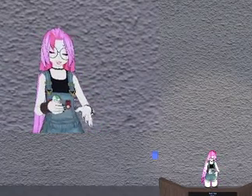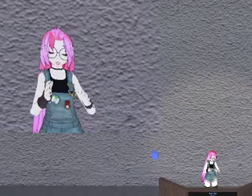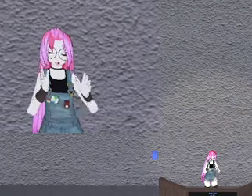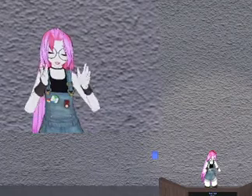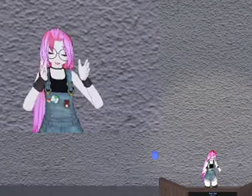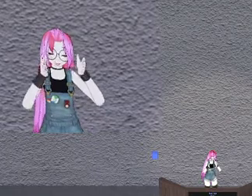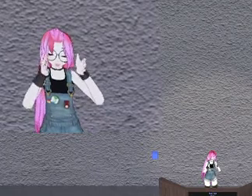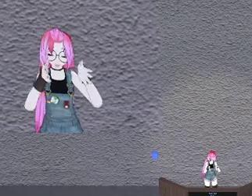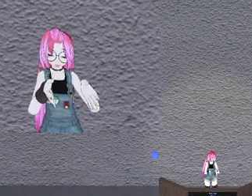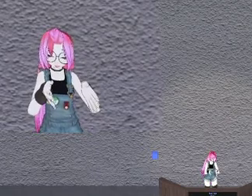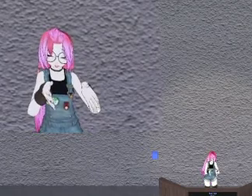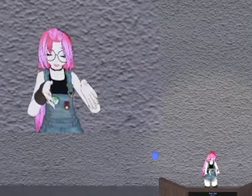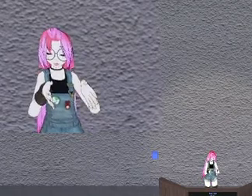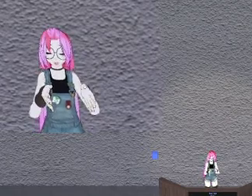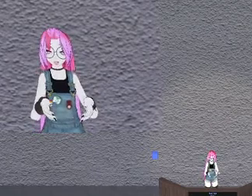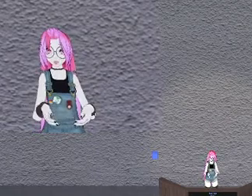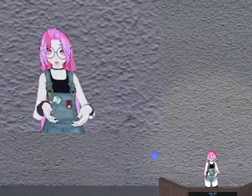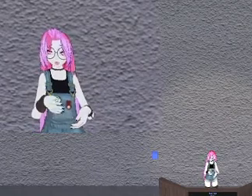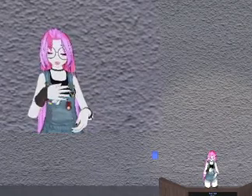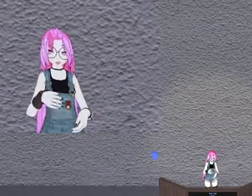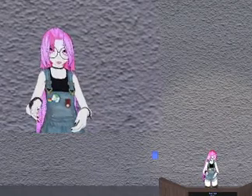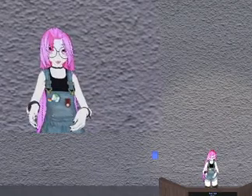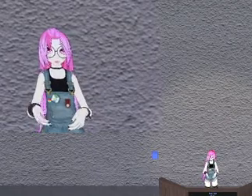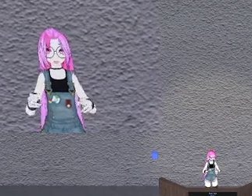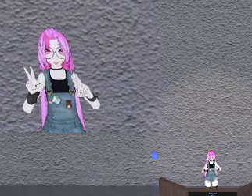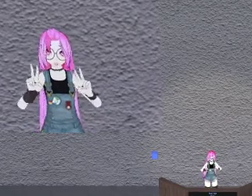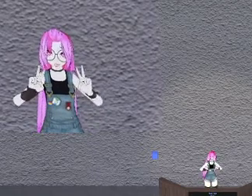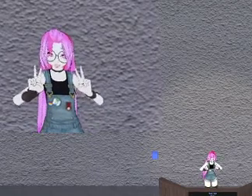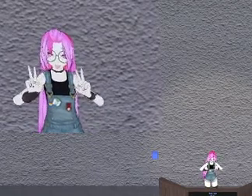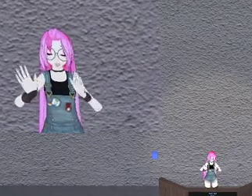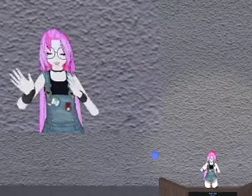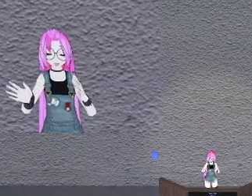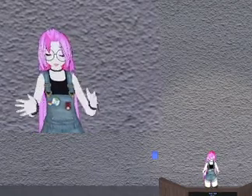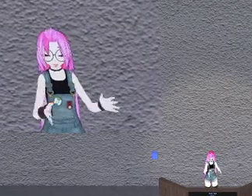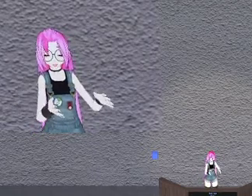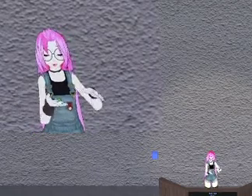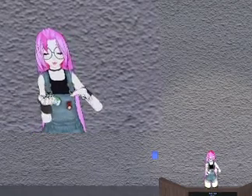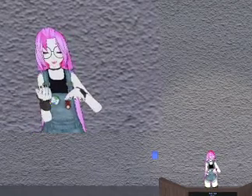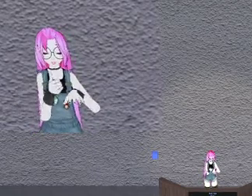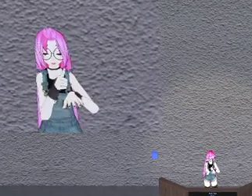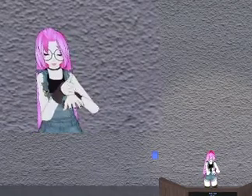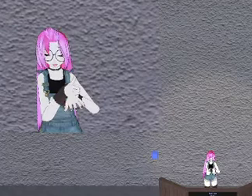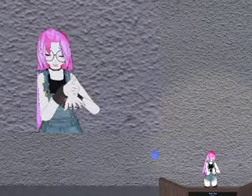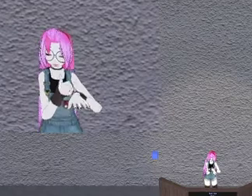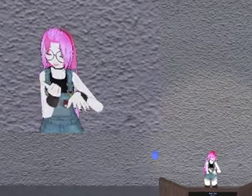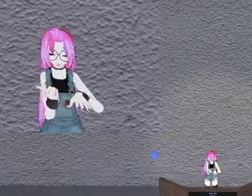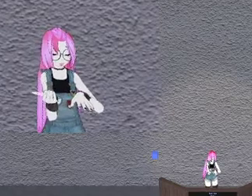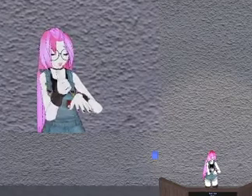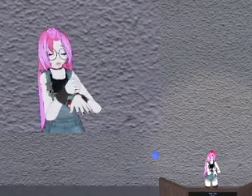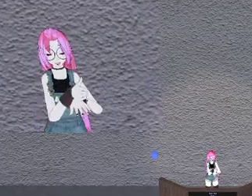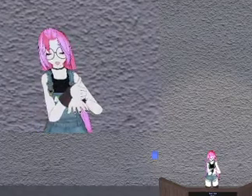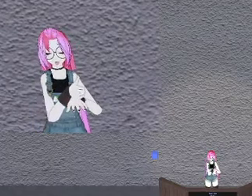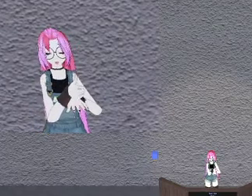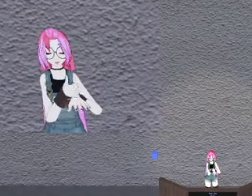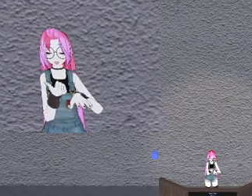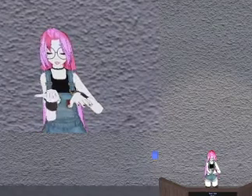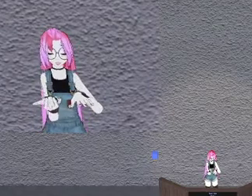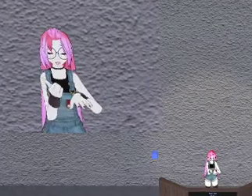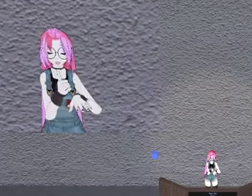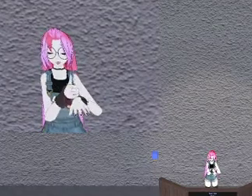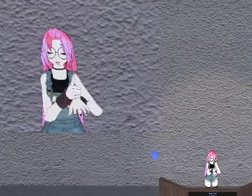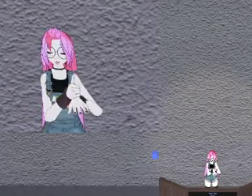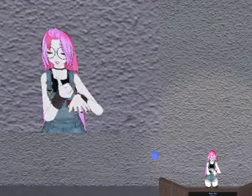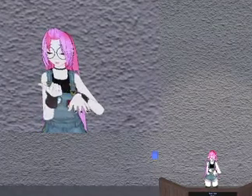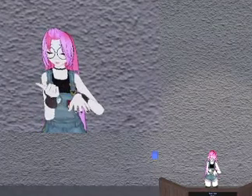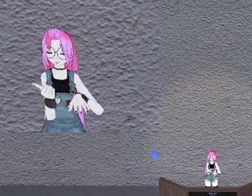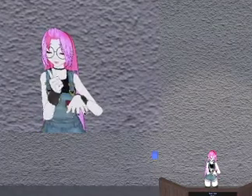there's an actual just sign for prepare. I've only seen ready and plan and setup. And setup is a great one to know anyway,